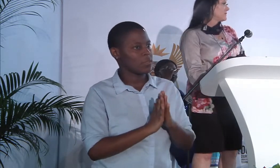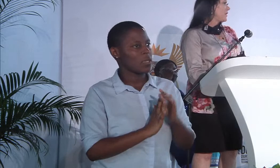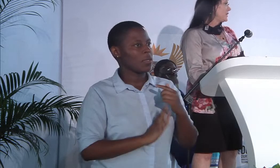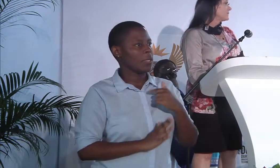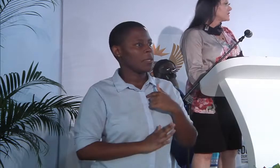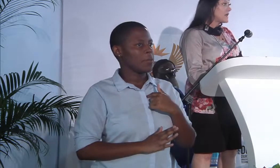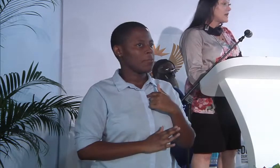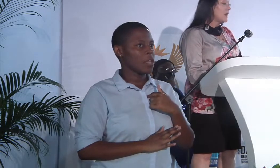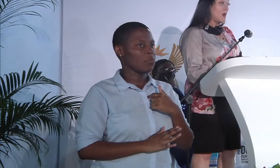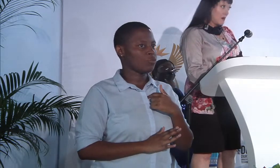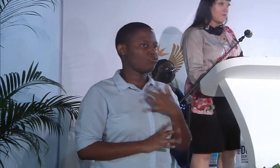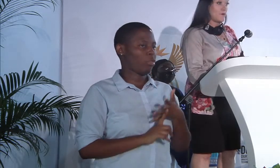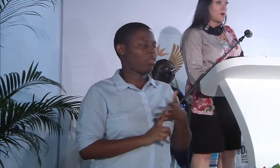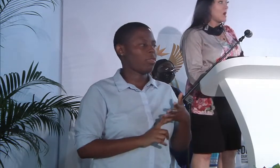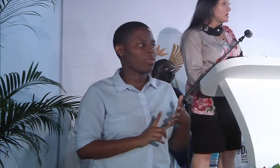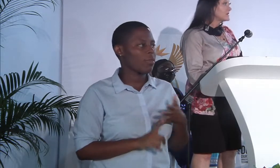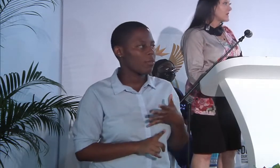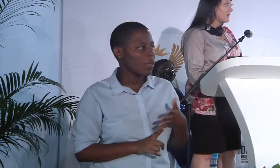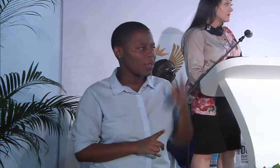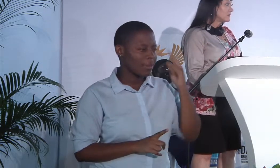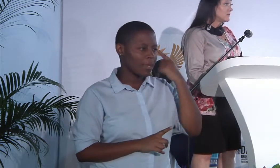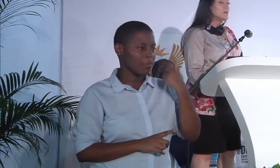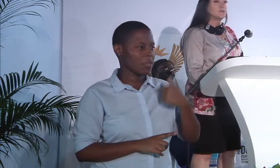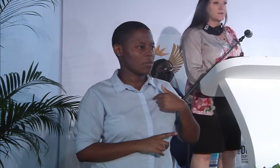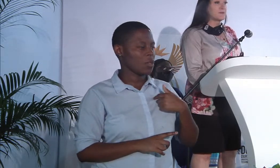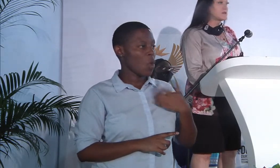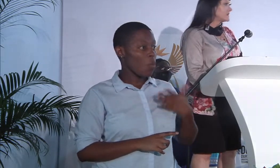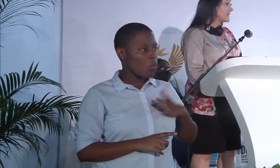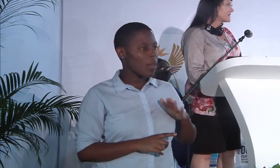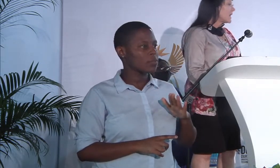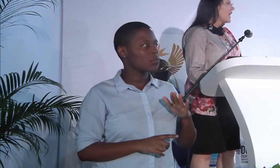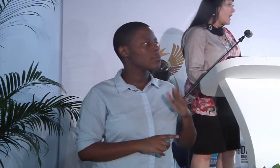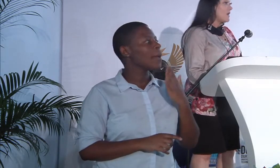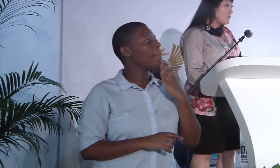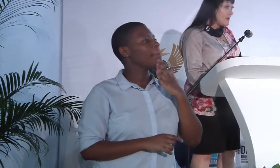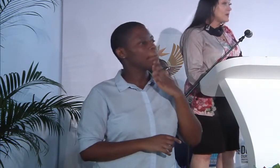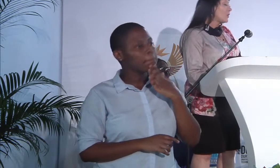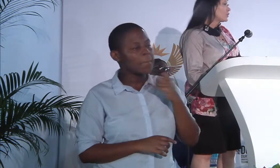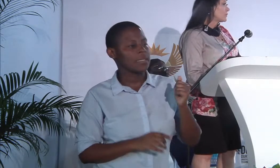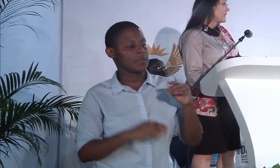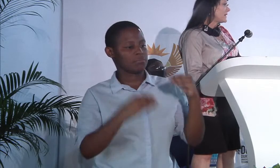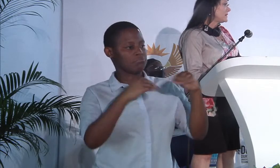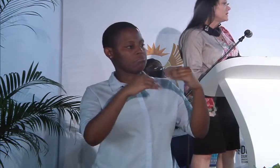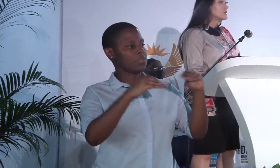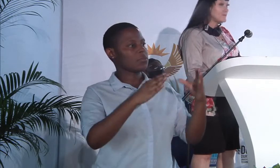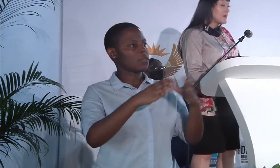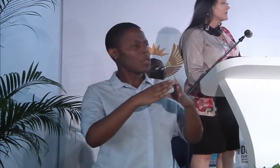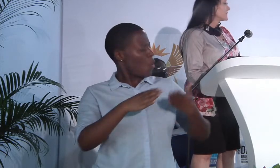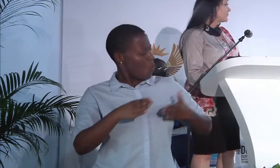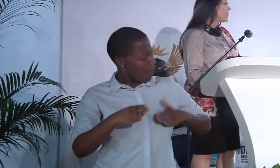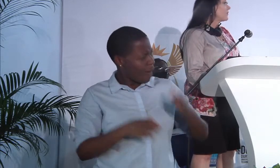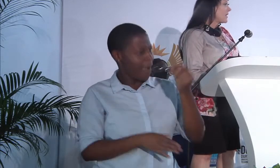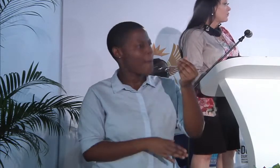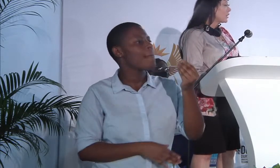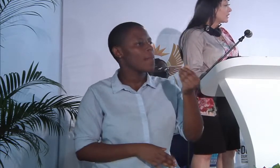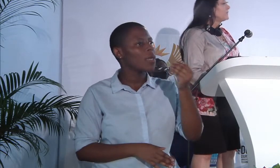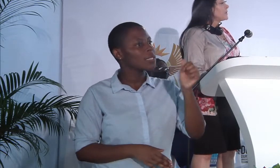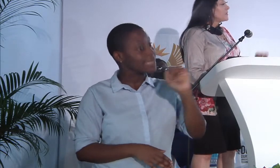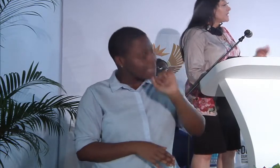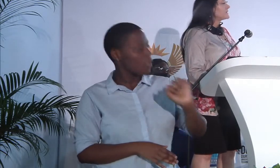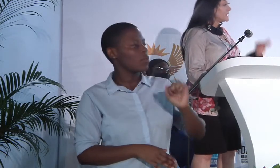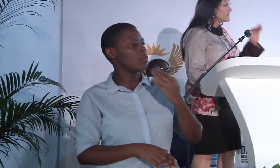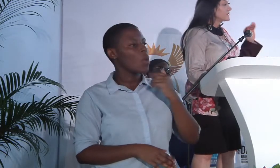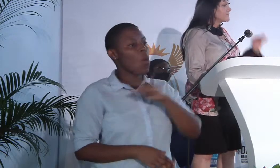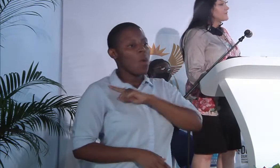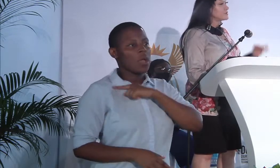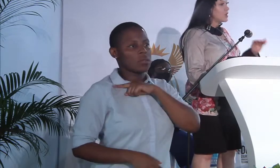this podium today for a hard sell to the business sector. I really want your money to make this program work.